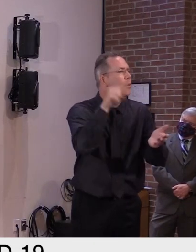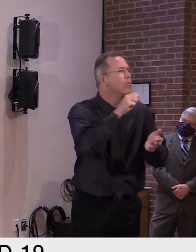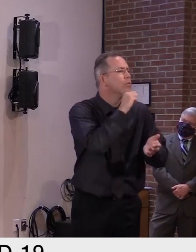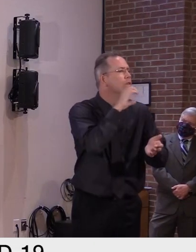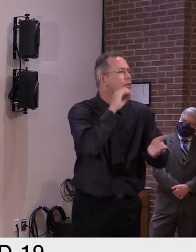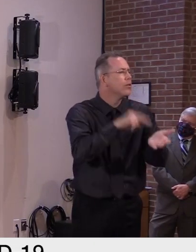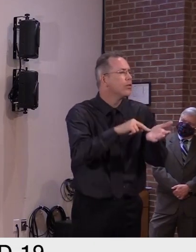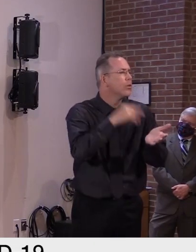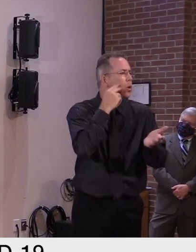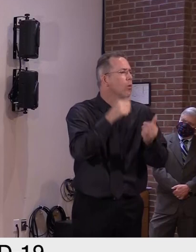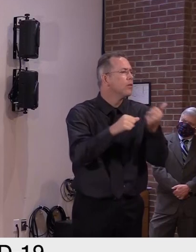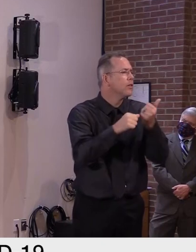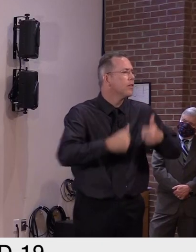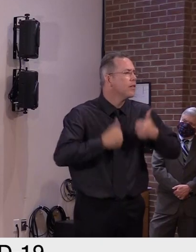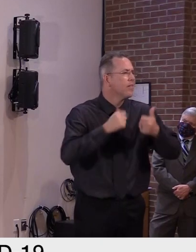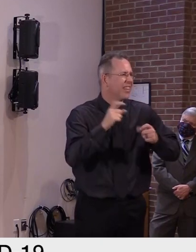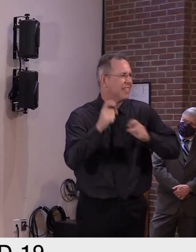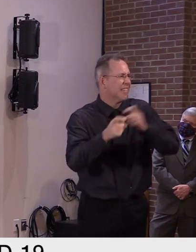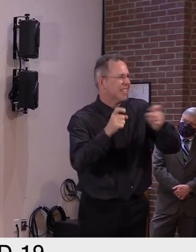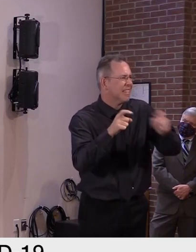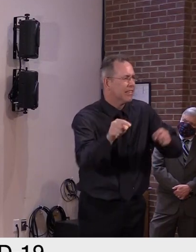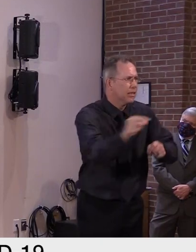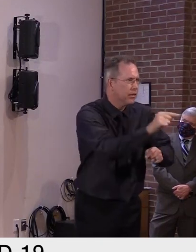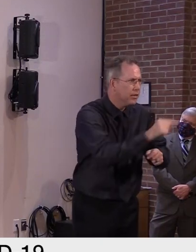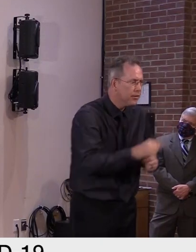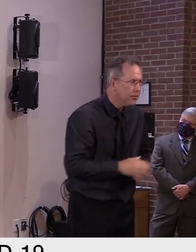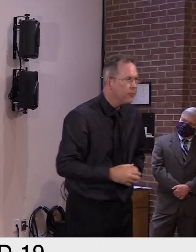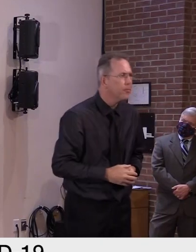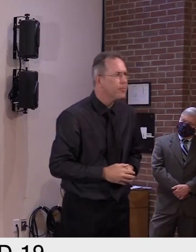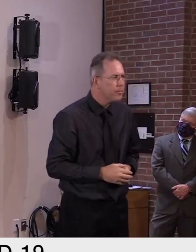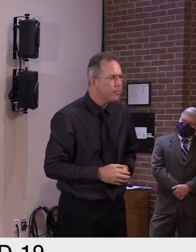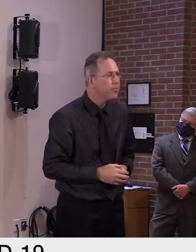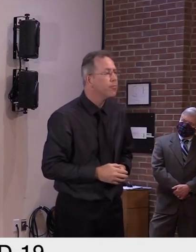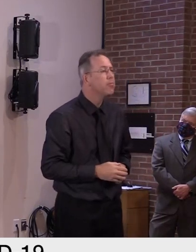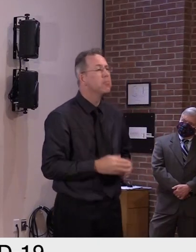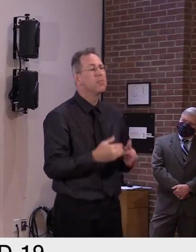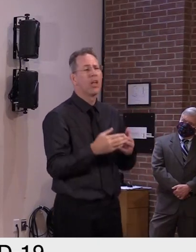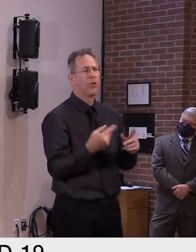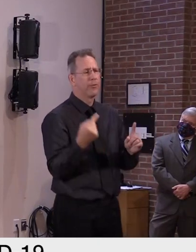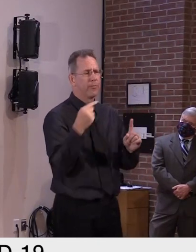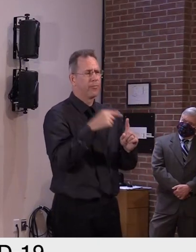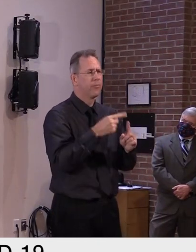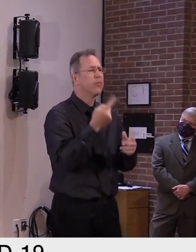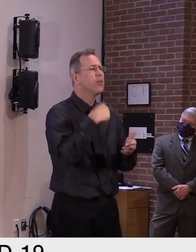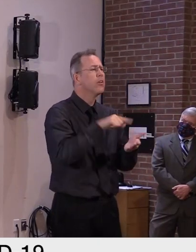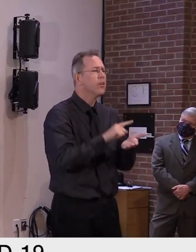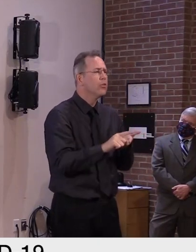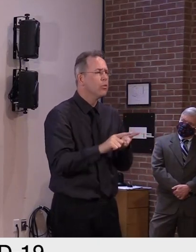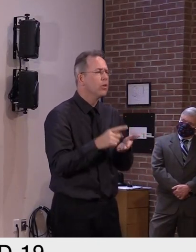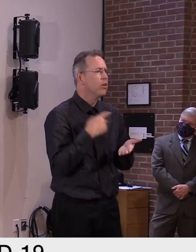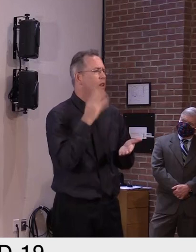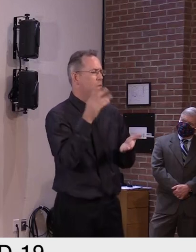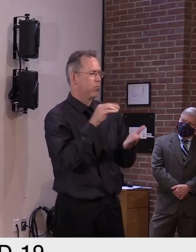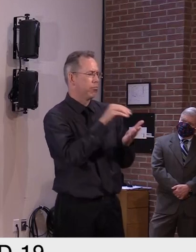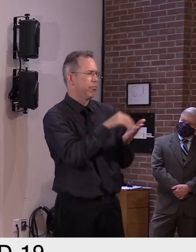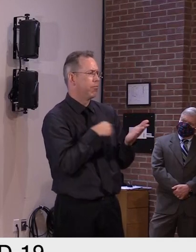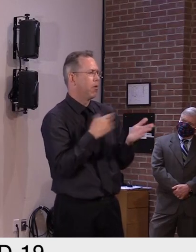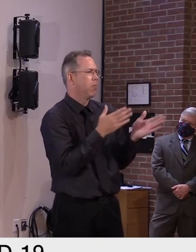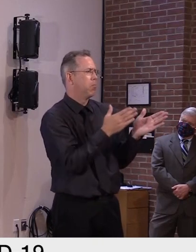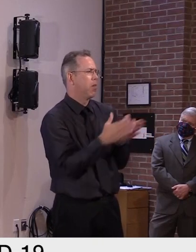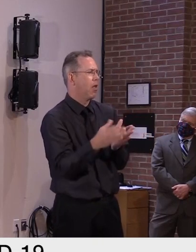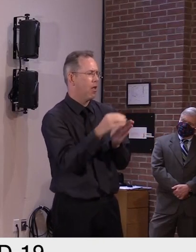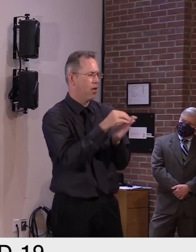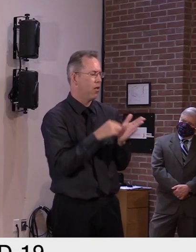next week will certainly have its plan as best it can do, barring more news from the federal